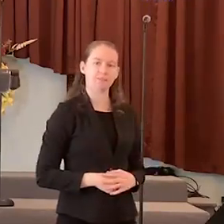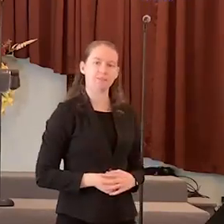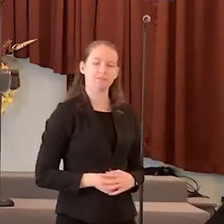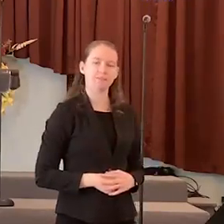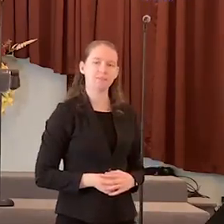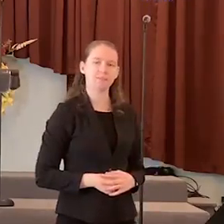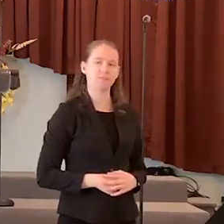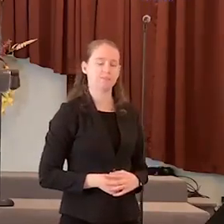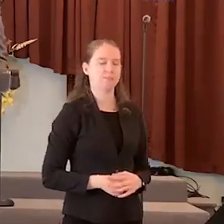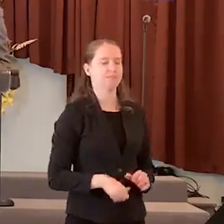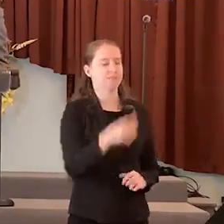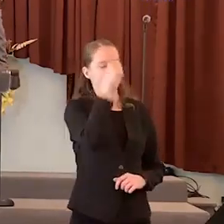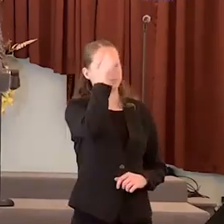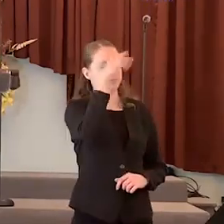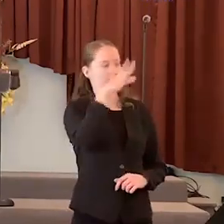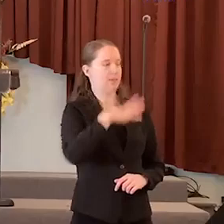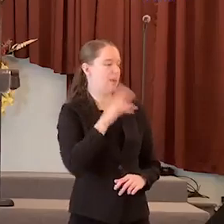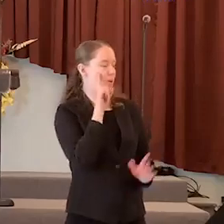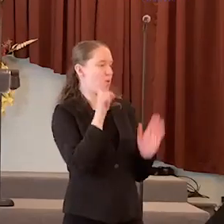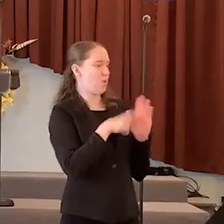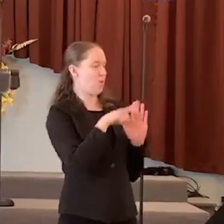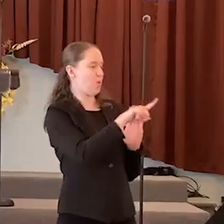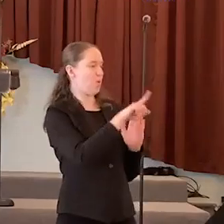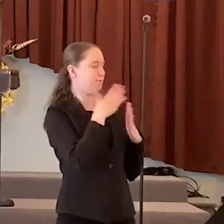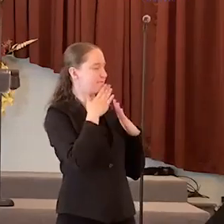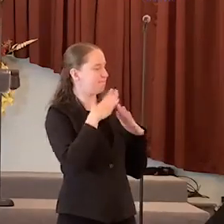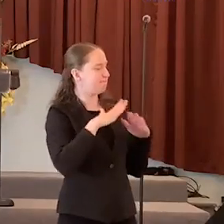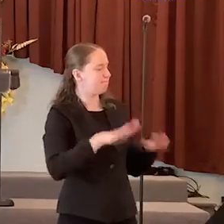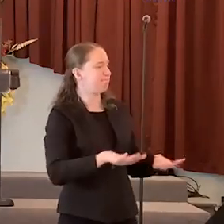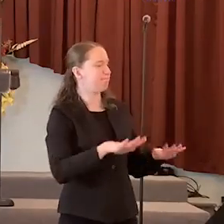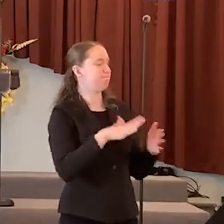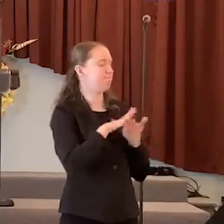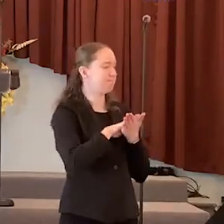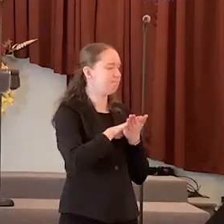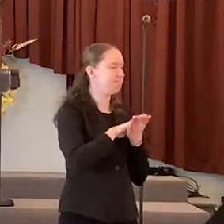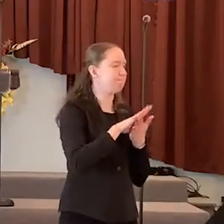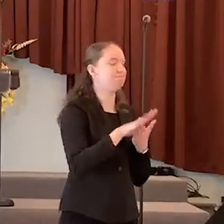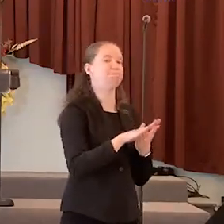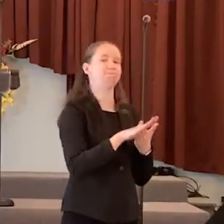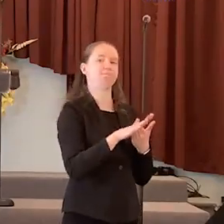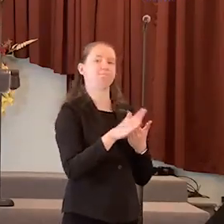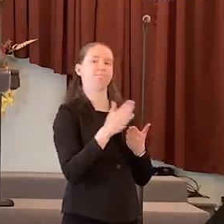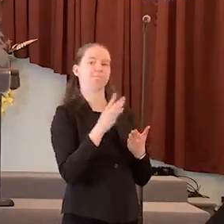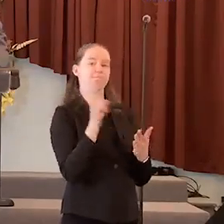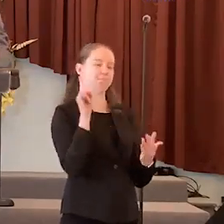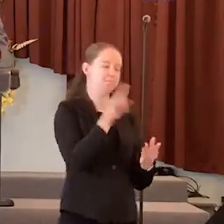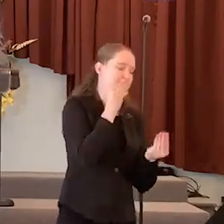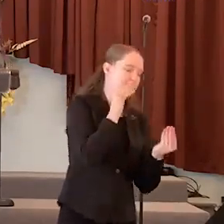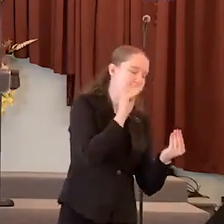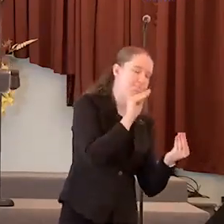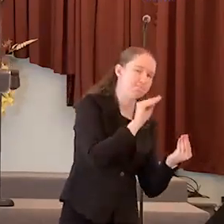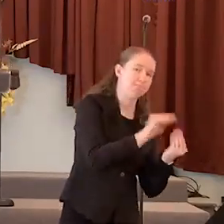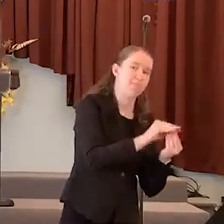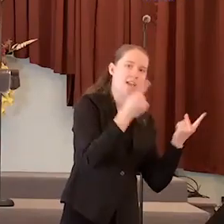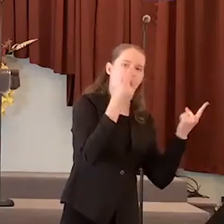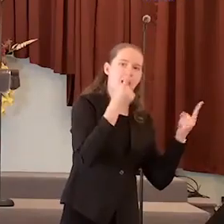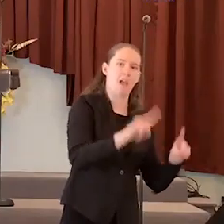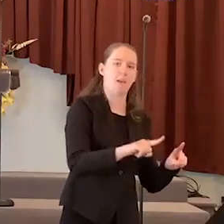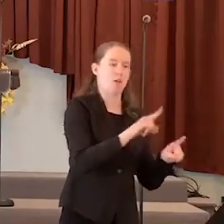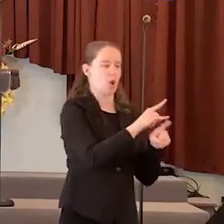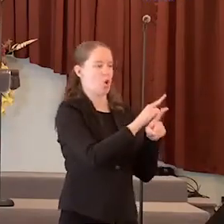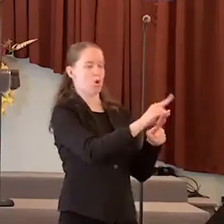How gentle and peaceful she looks, he says. He leaned down and kissed her, and instantly the spell